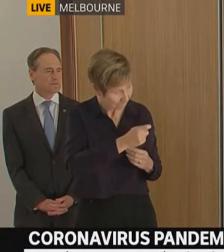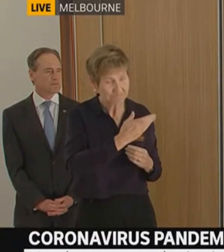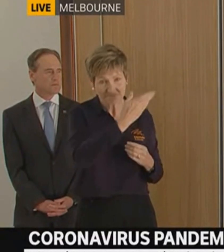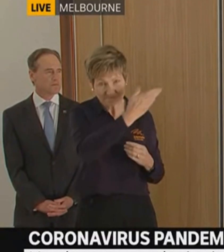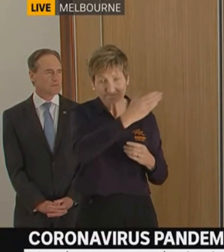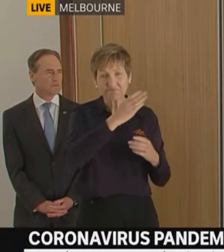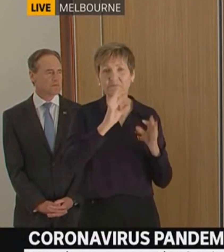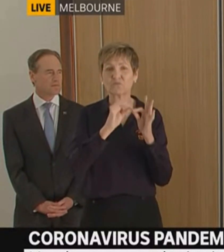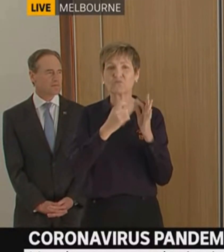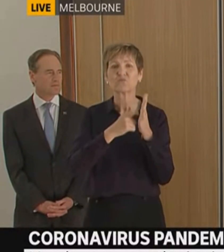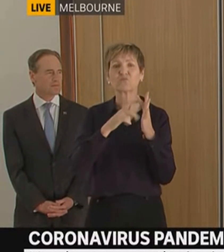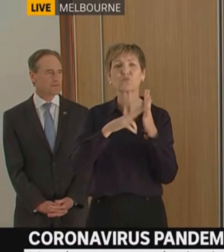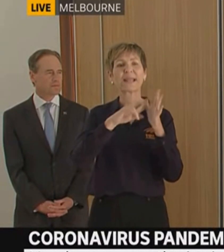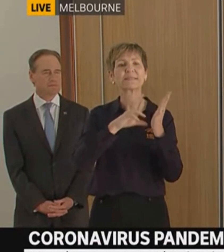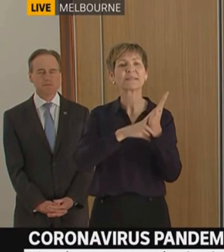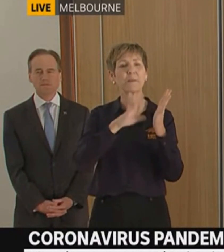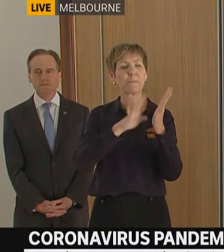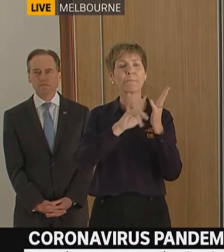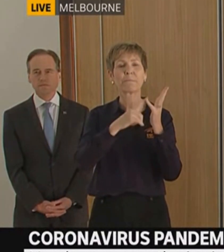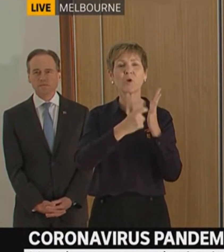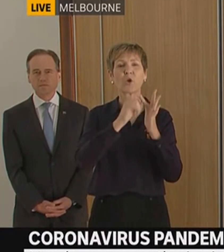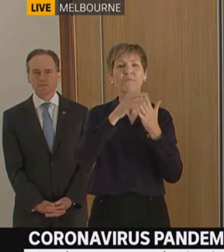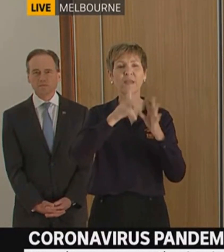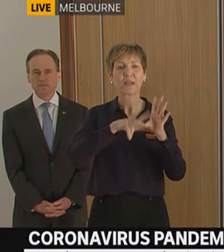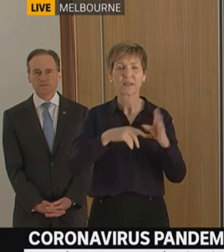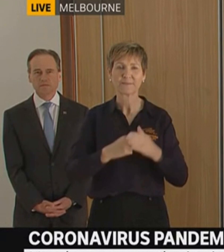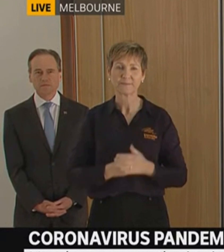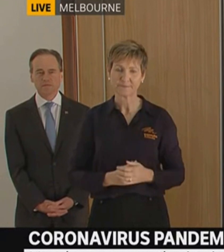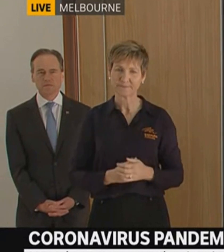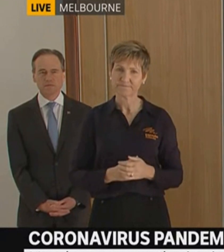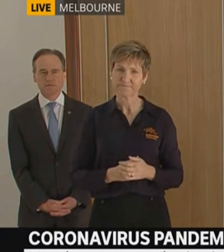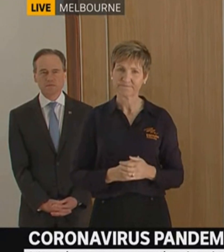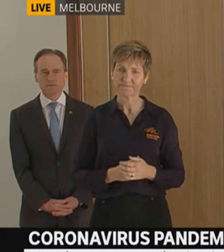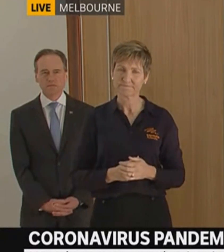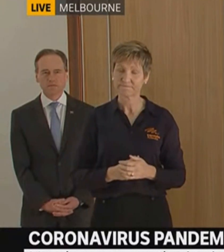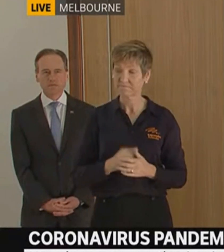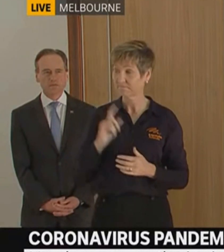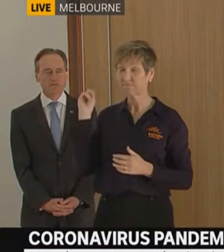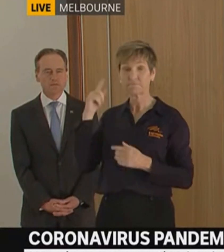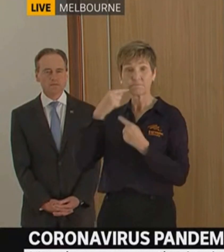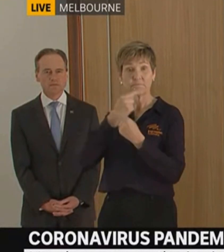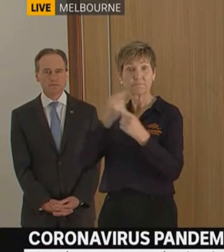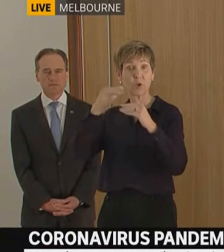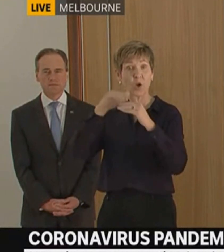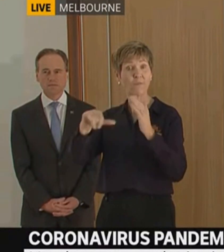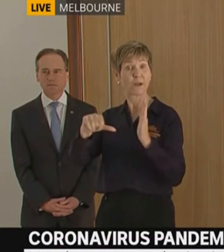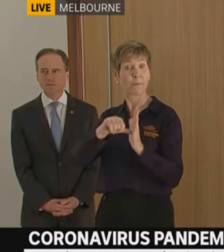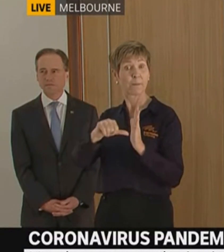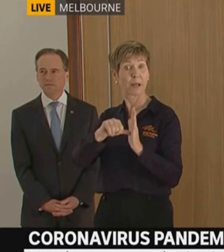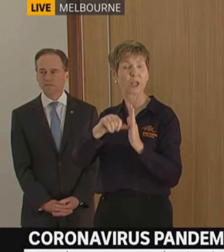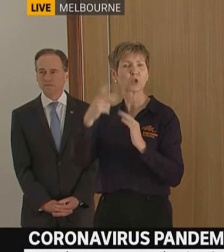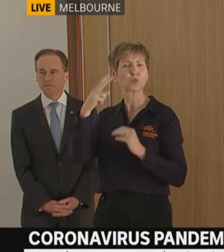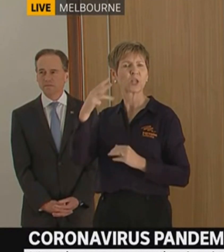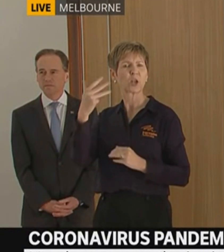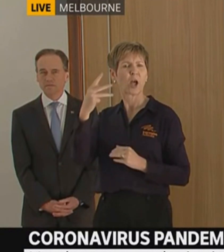Murphy. The Heart Foundation, and on behalf of the Australian community, greatly welcome the funding today, the